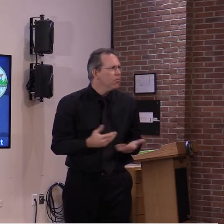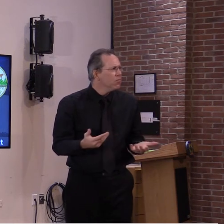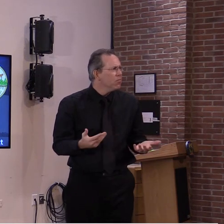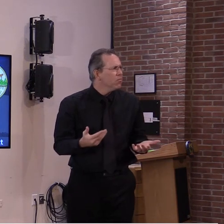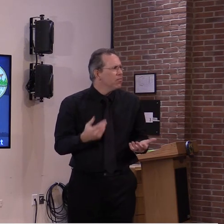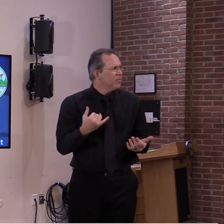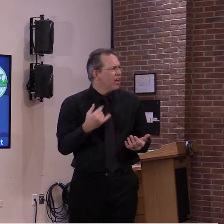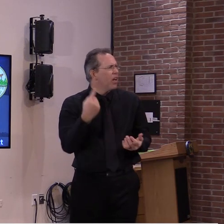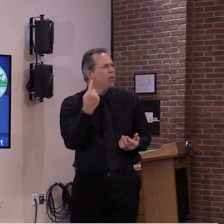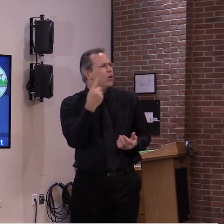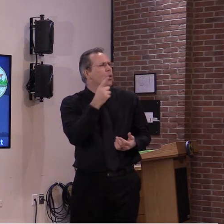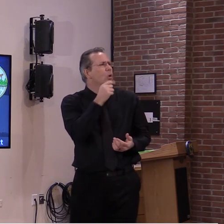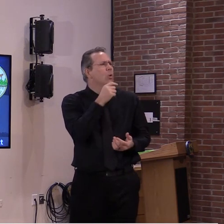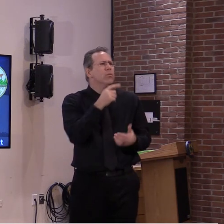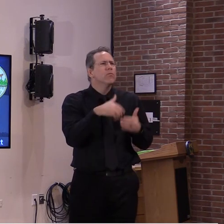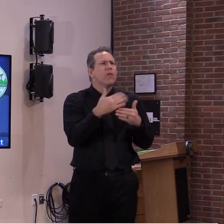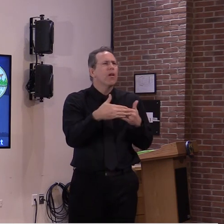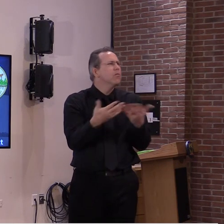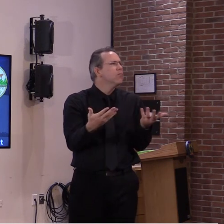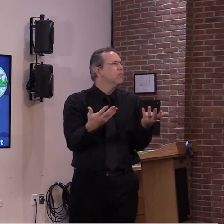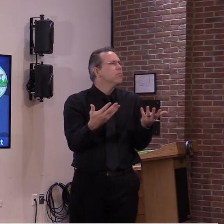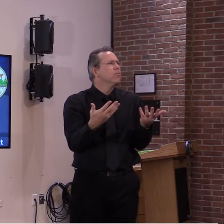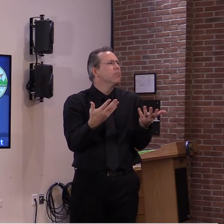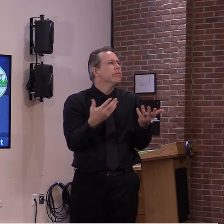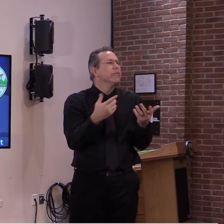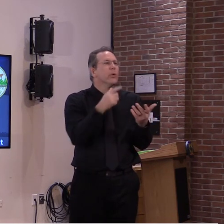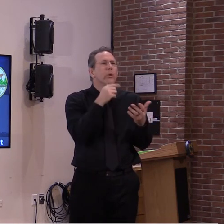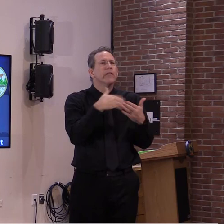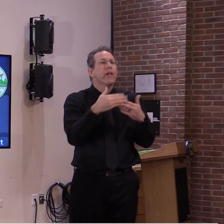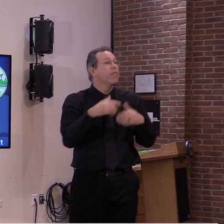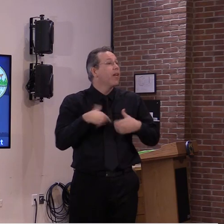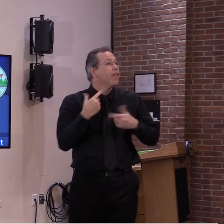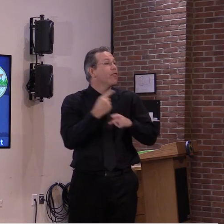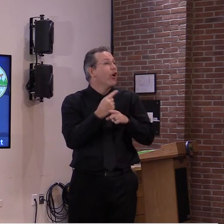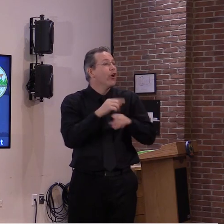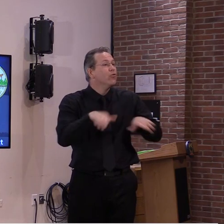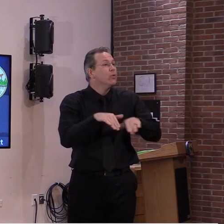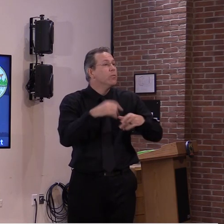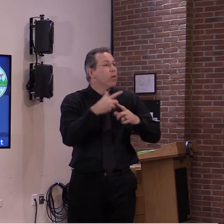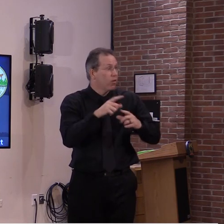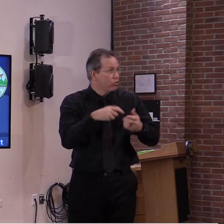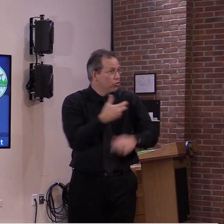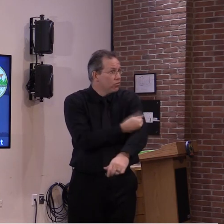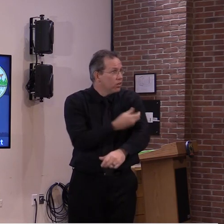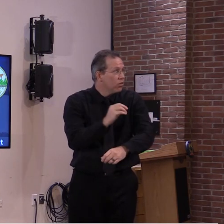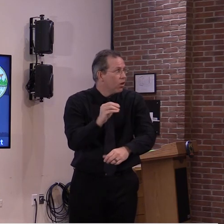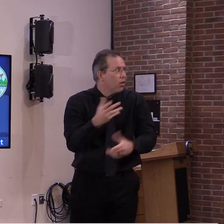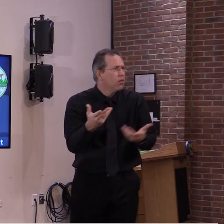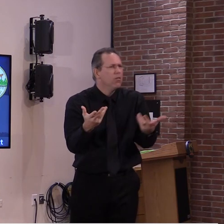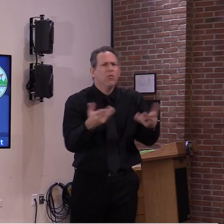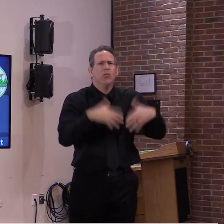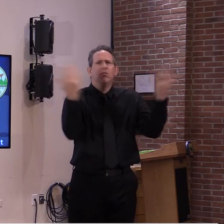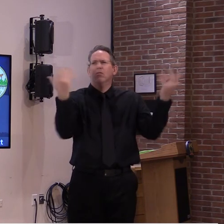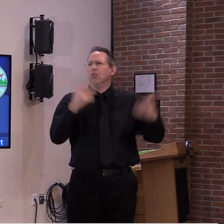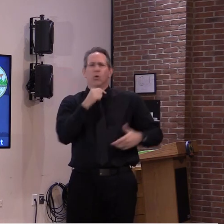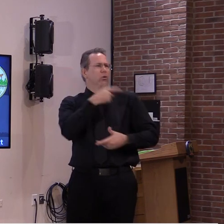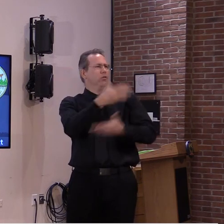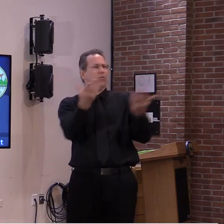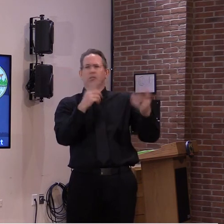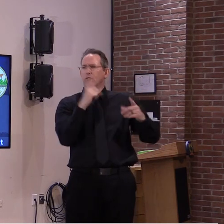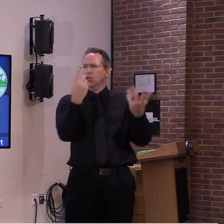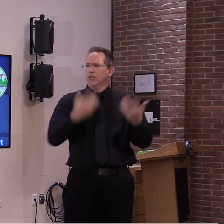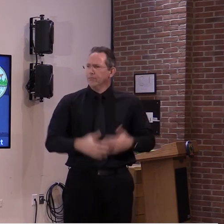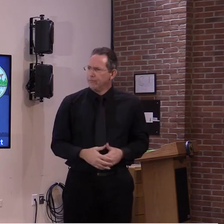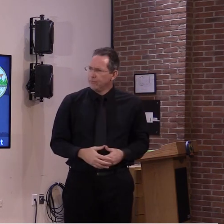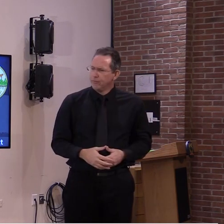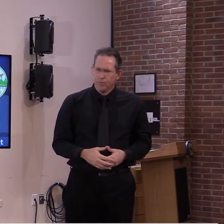asked, seemed to hit it on the head by asking, is there any hope that these public employees that Vermont taxpayers